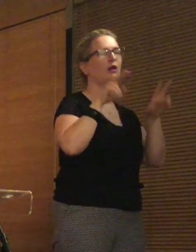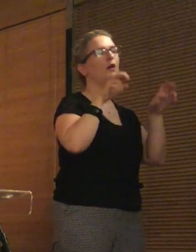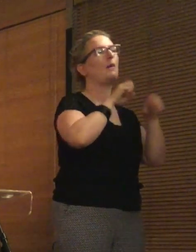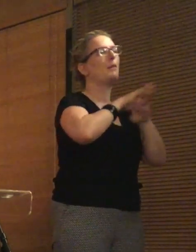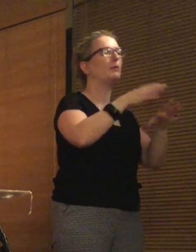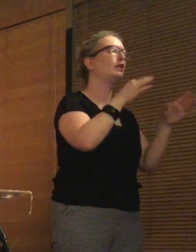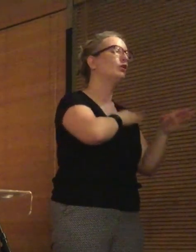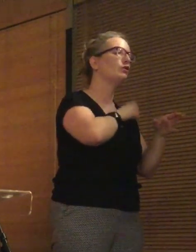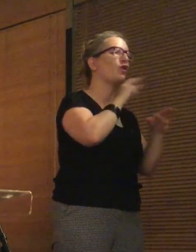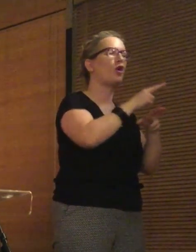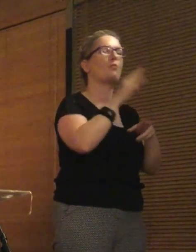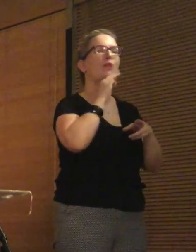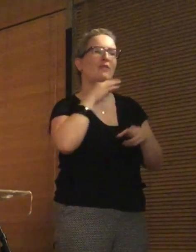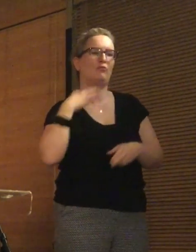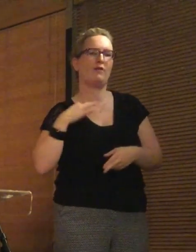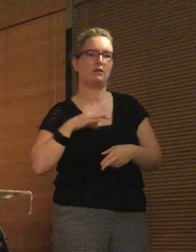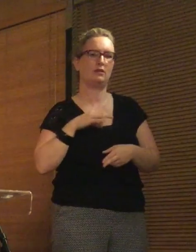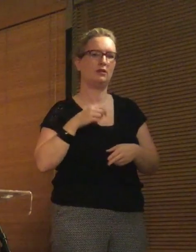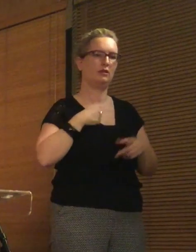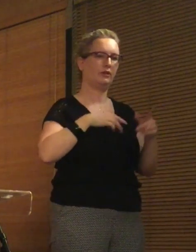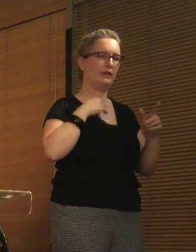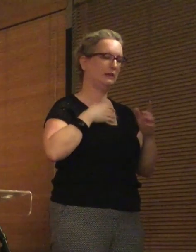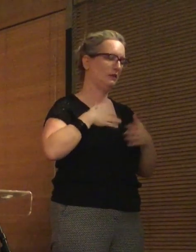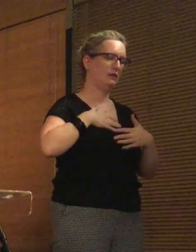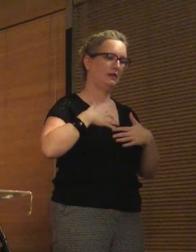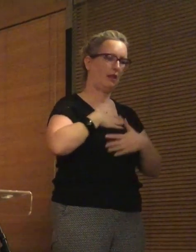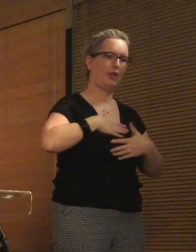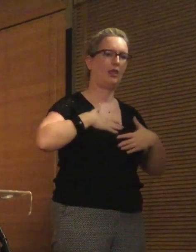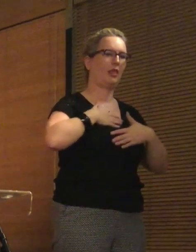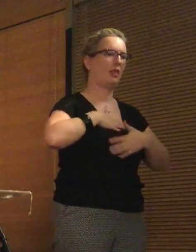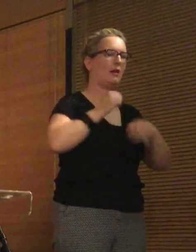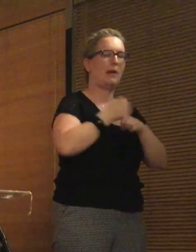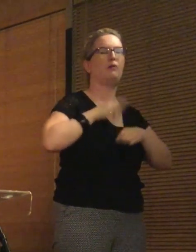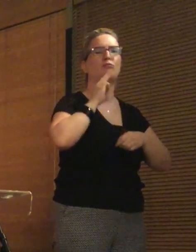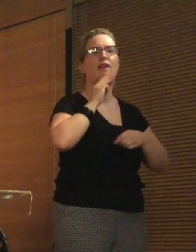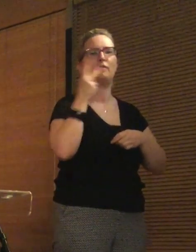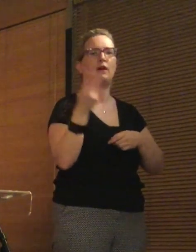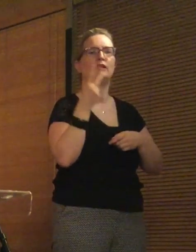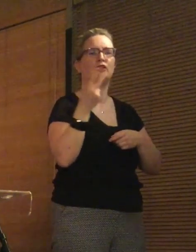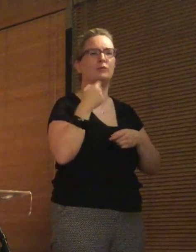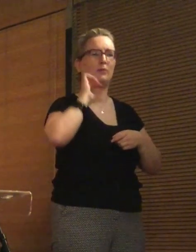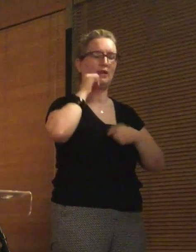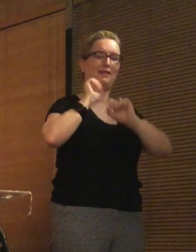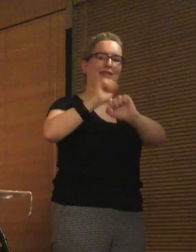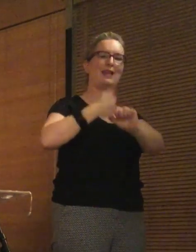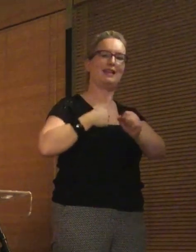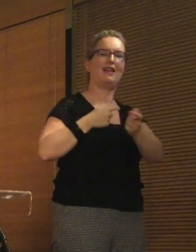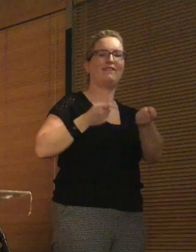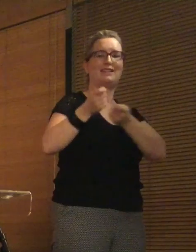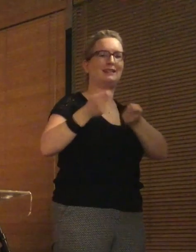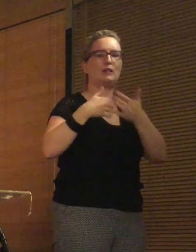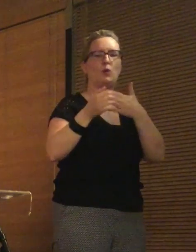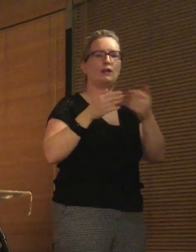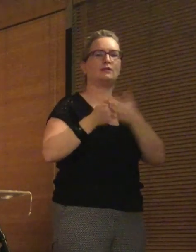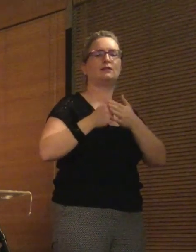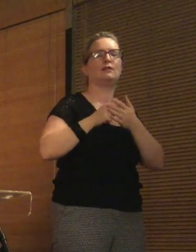Profit. She is scathing in her condemnation of public-private partnerships, which she says facilitates land grabs of public